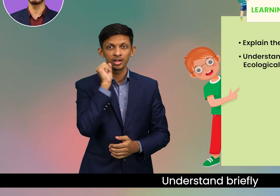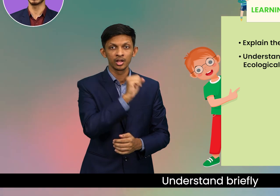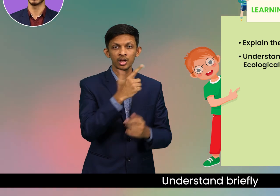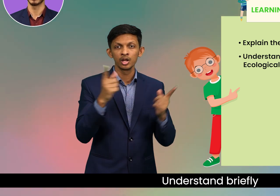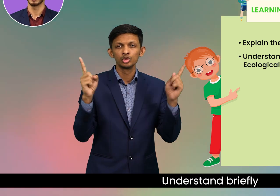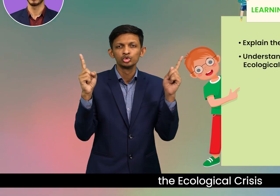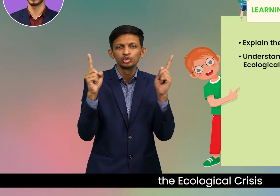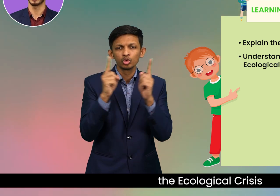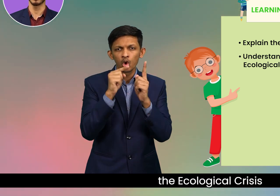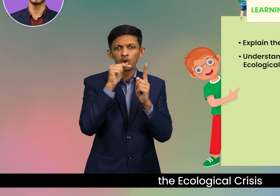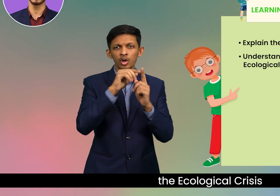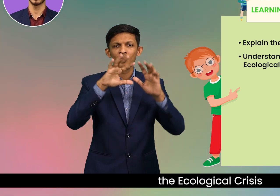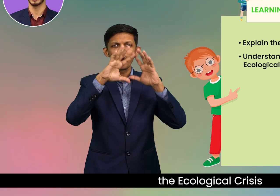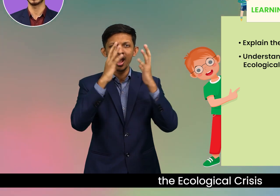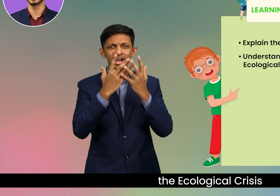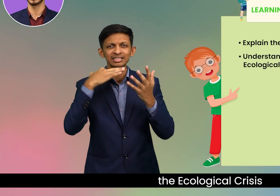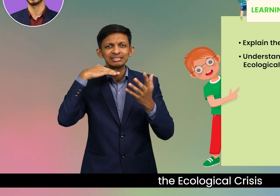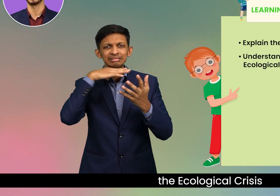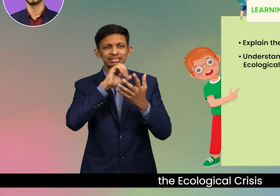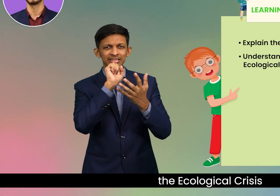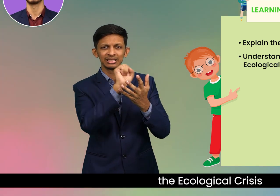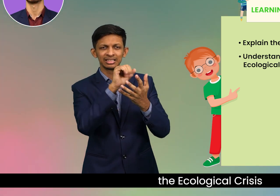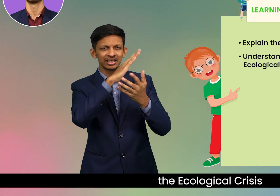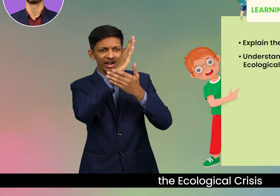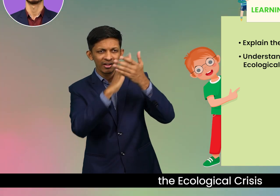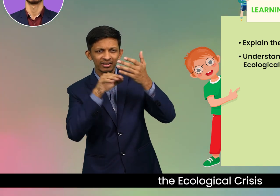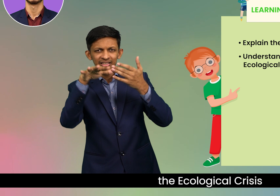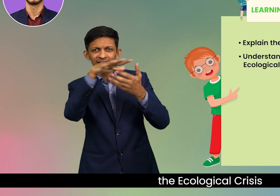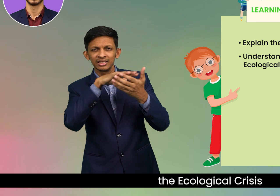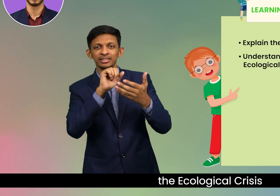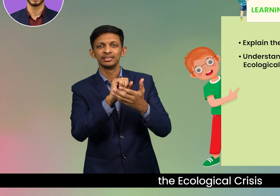Understand briefly the ecological crisis.